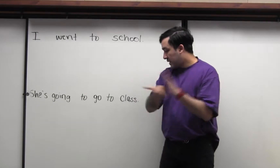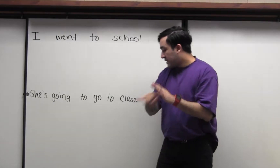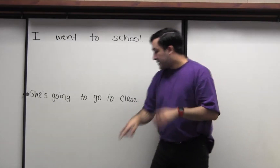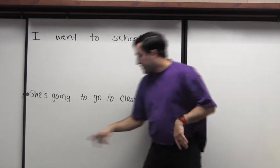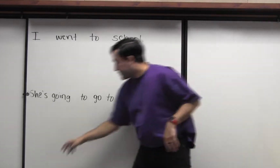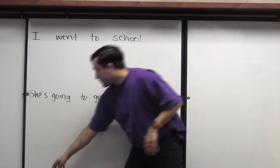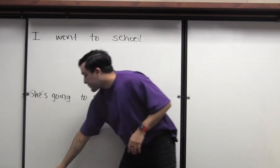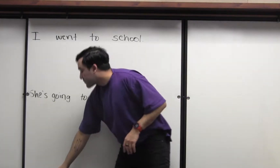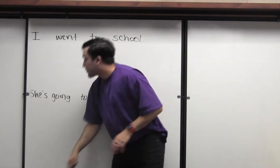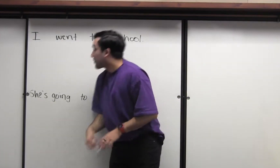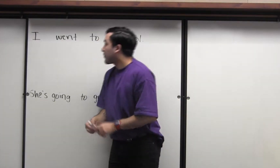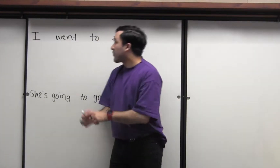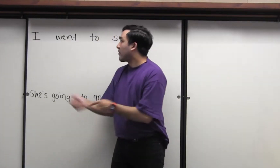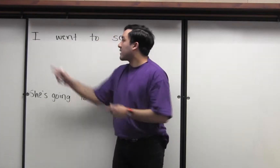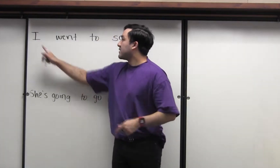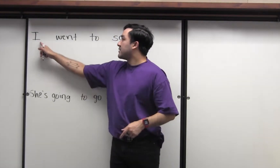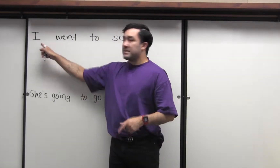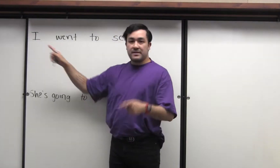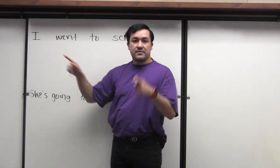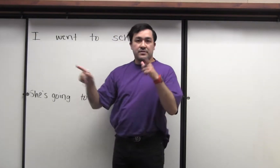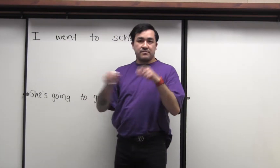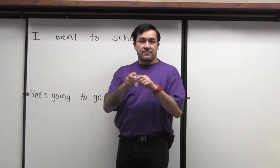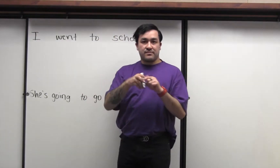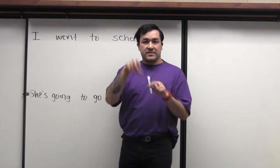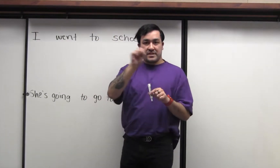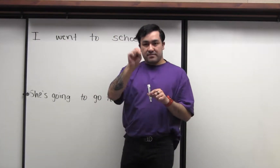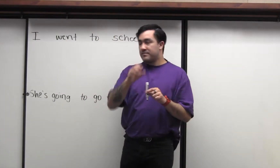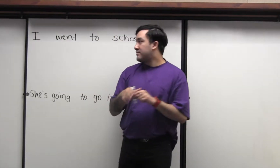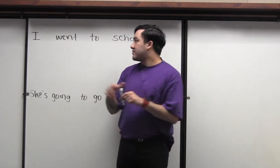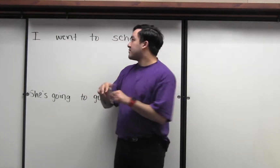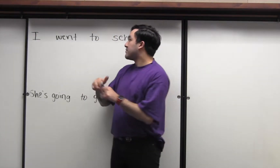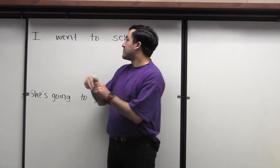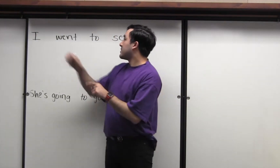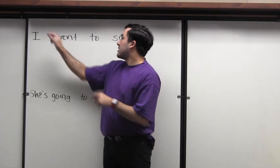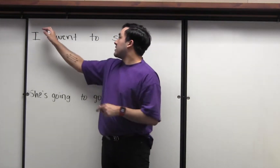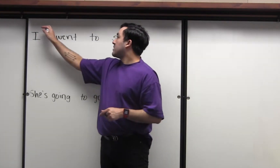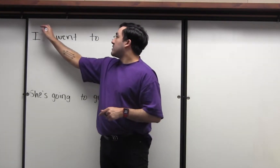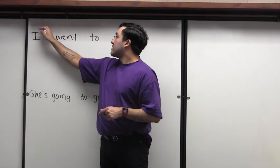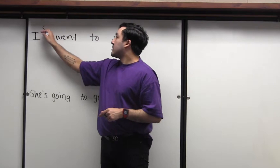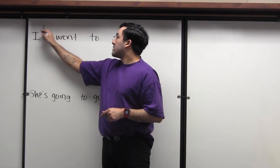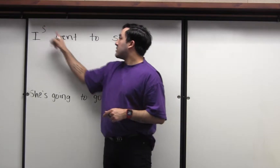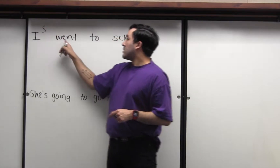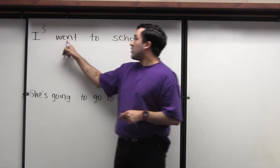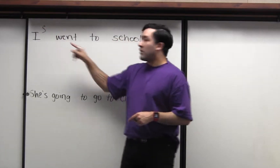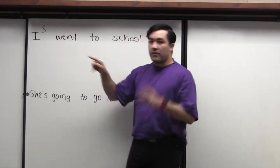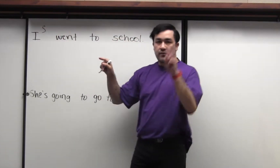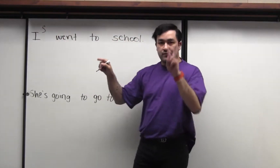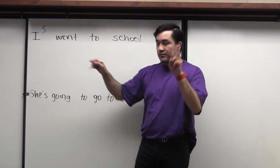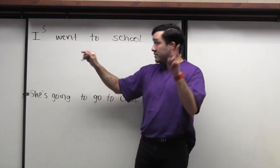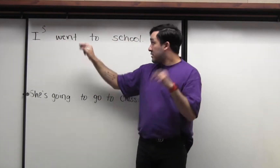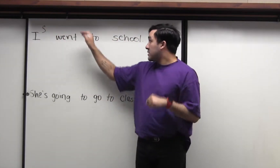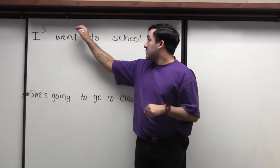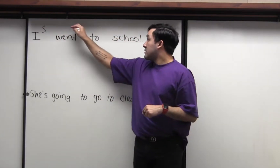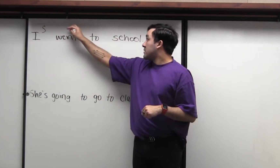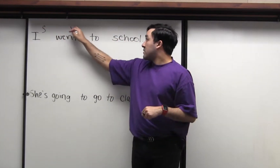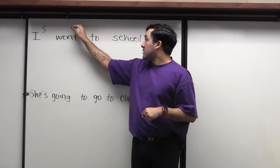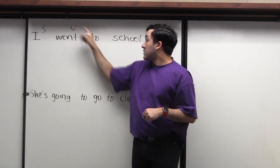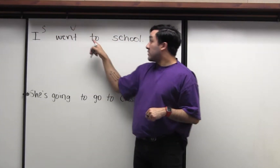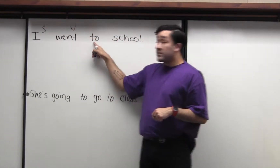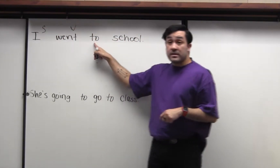words, then we'll put up our posters, then we'll switch things around. So we have I, which is our subject, right? That is who the sentence is about. We have